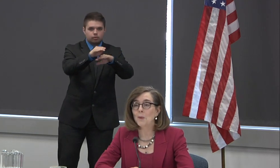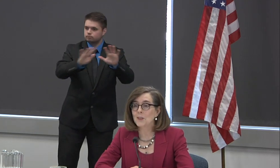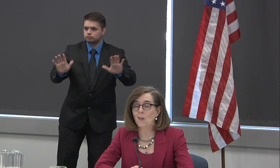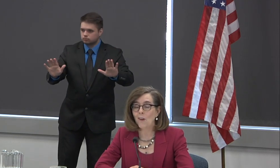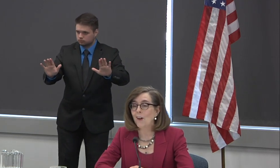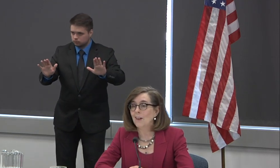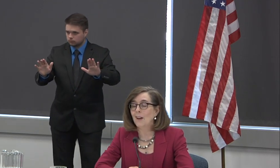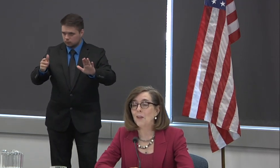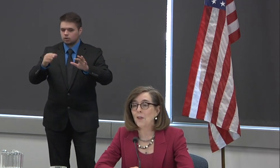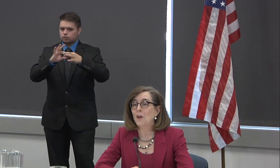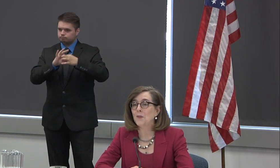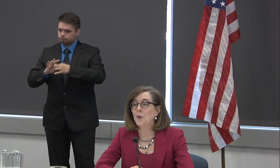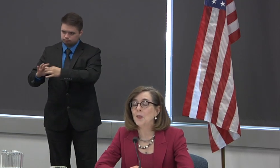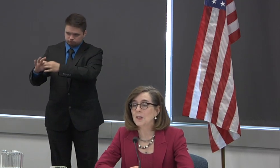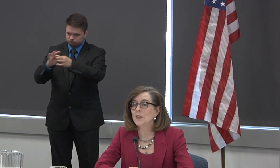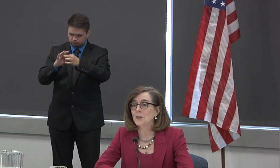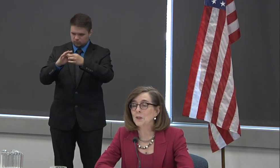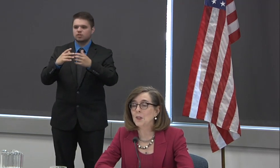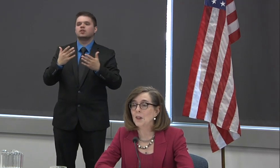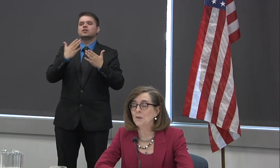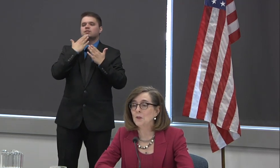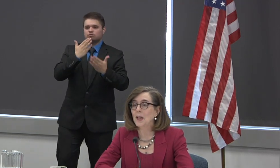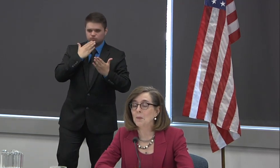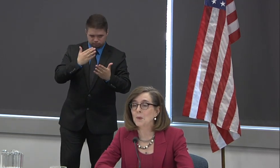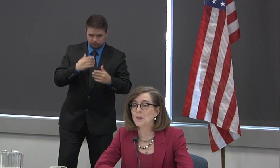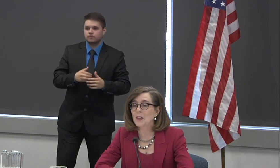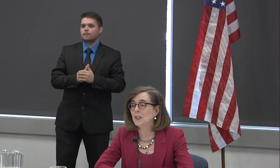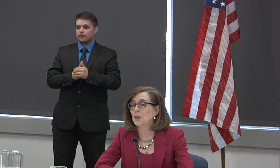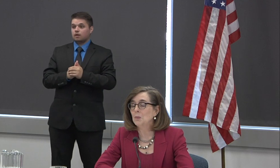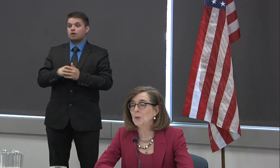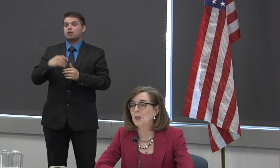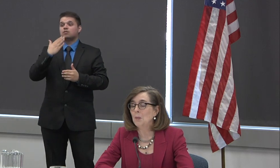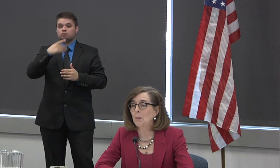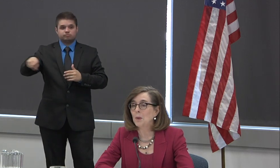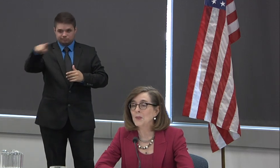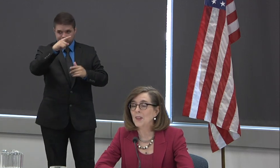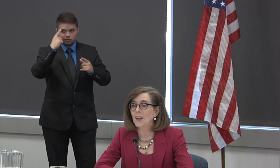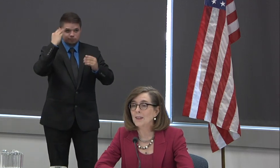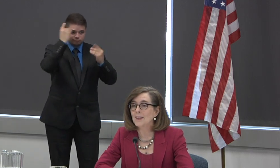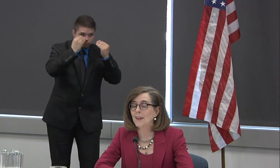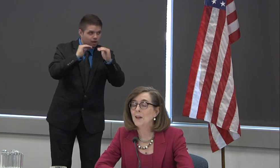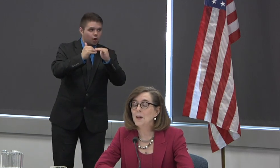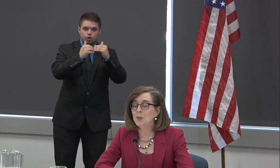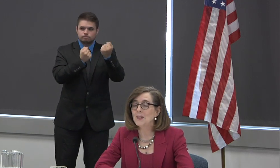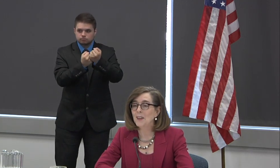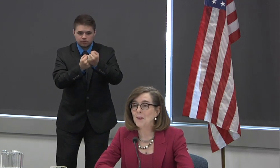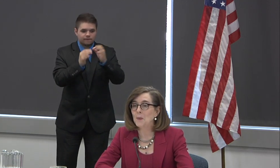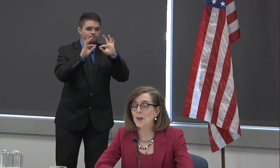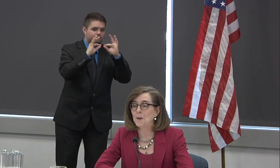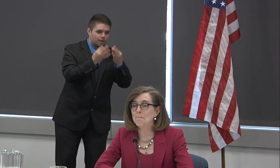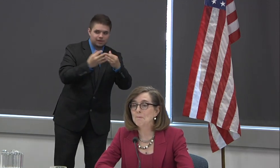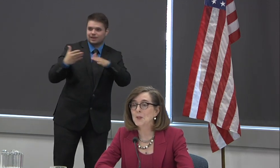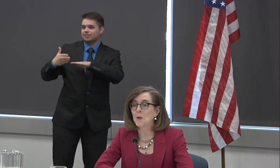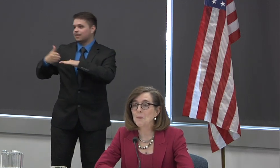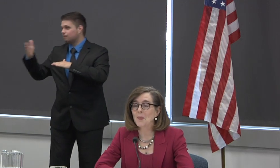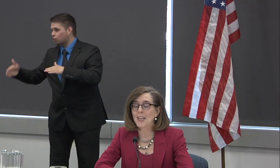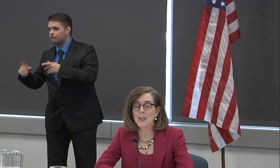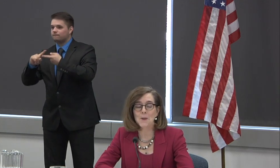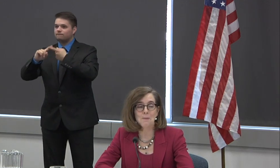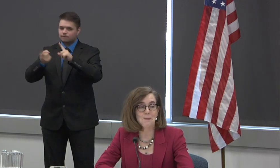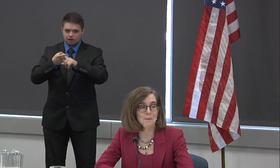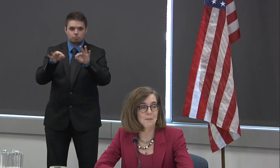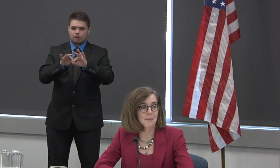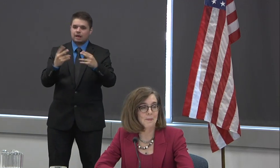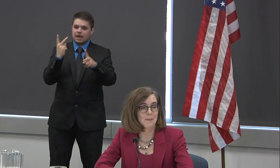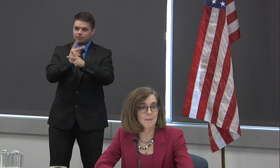always are, thoughtful and considerate of your neighbors and your community members, and be safe out there. So, thank you.